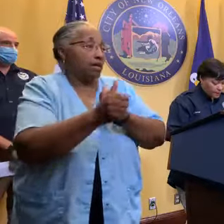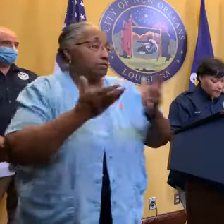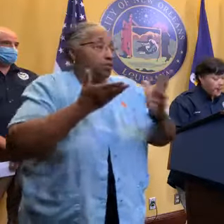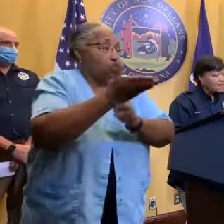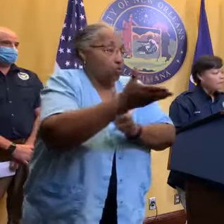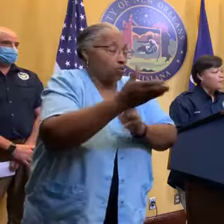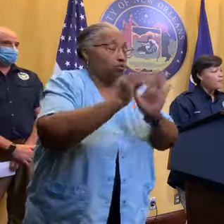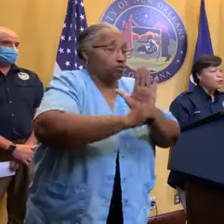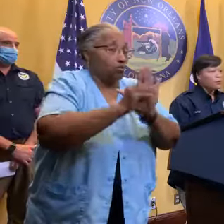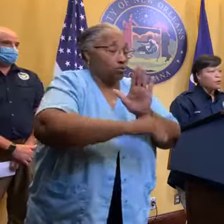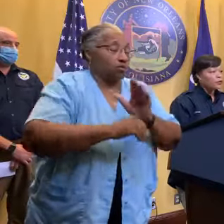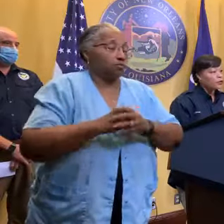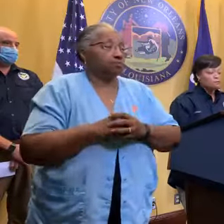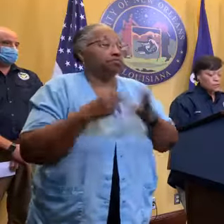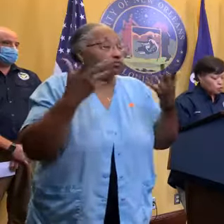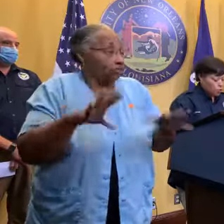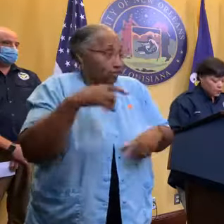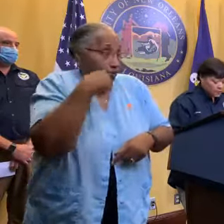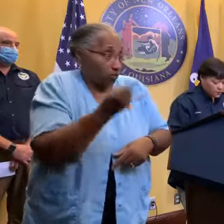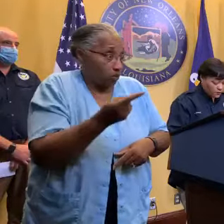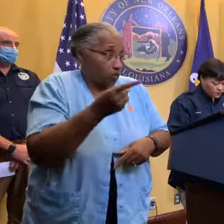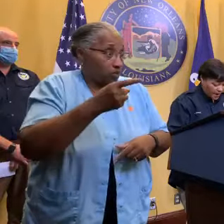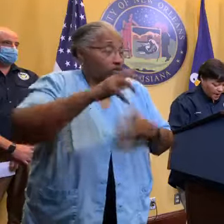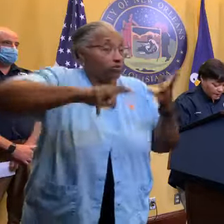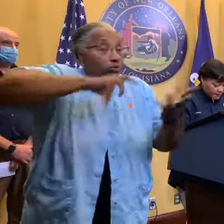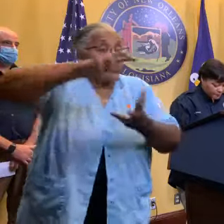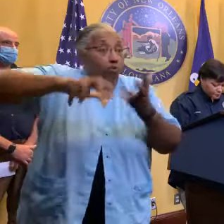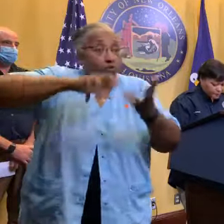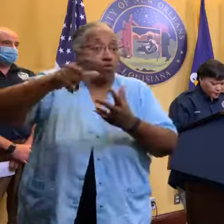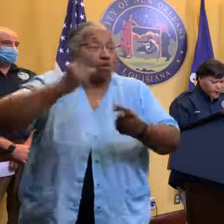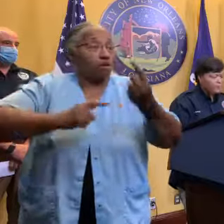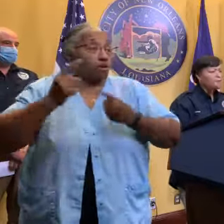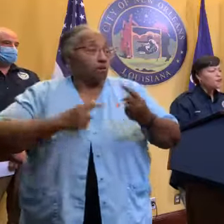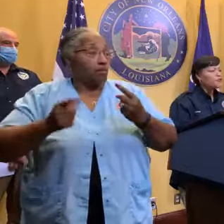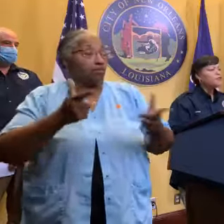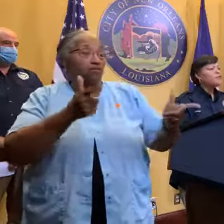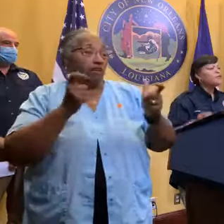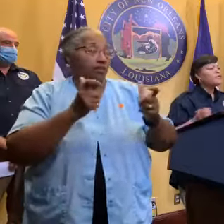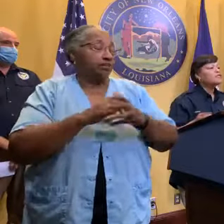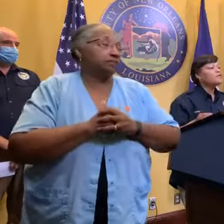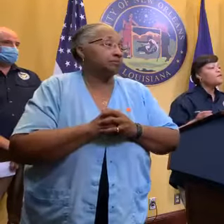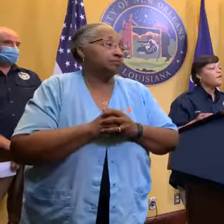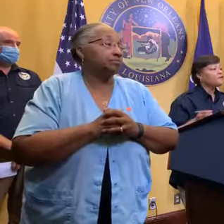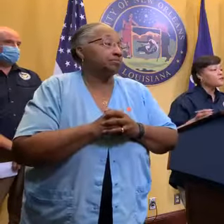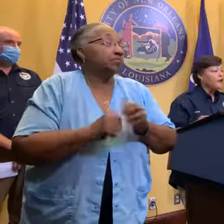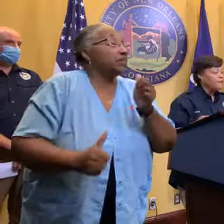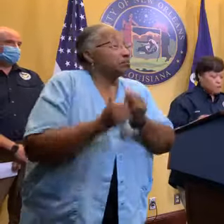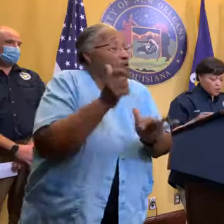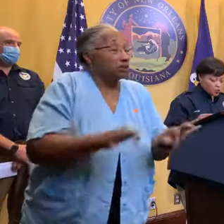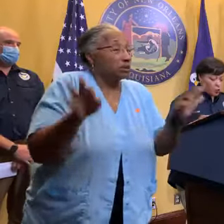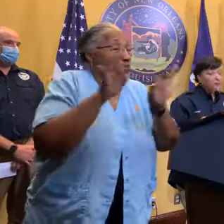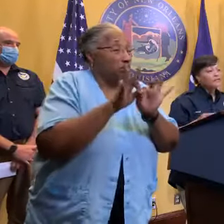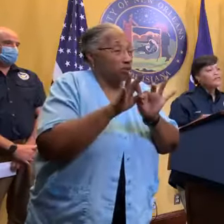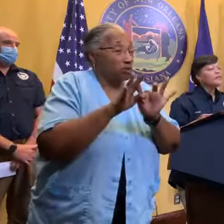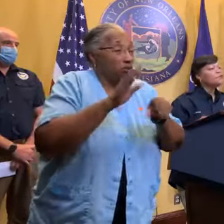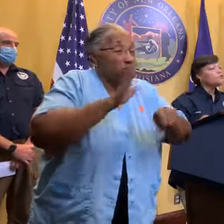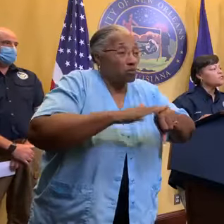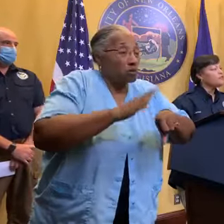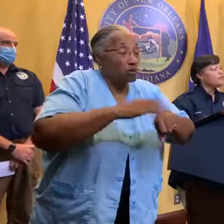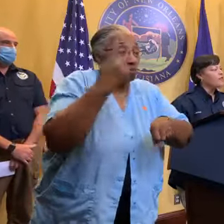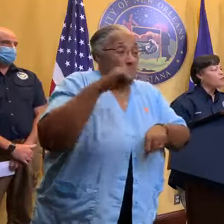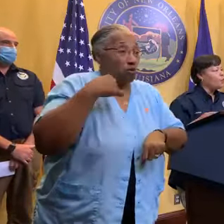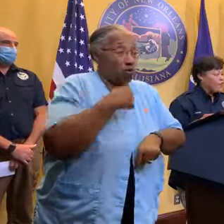area. As I mentioned earlier, the storm is moving fast. The most significant threat to us